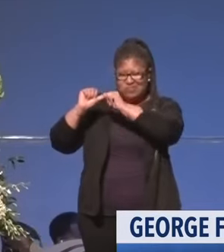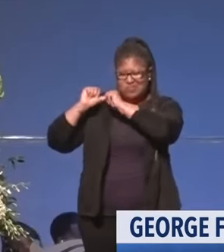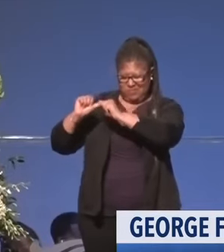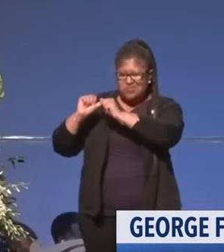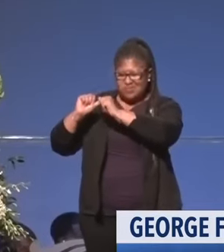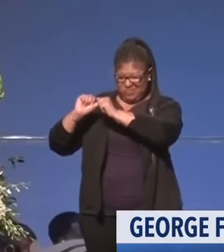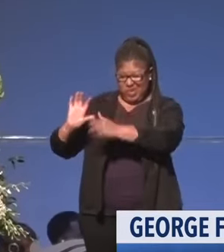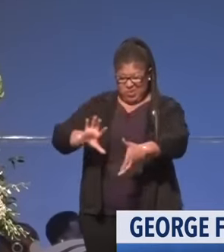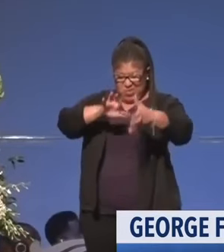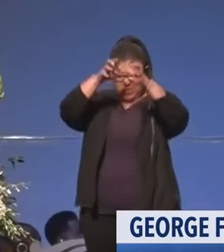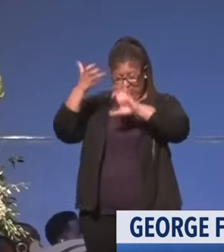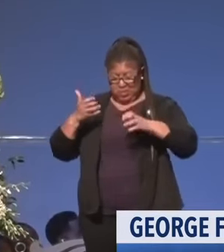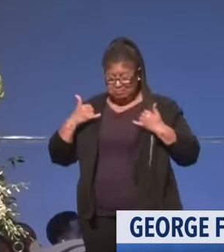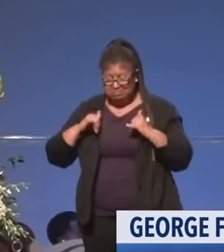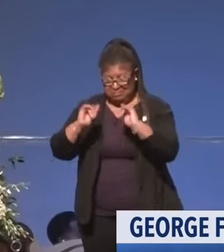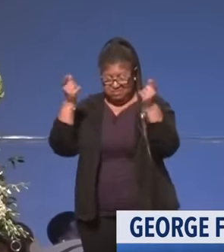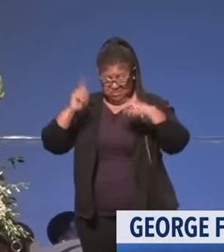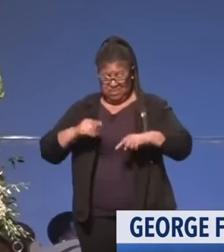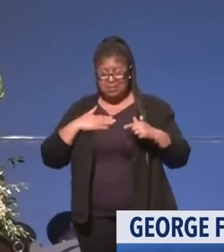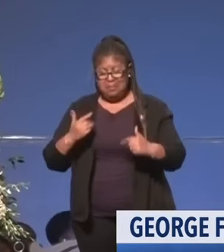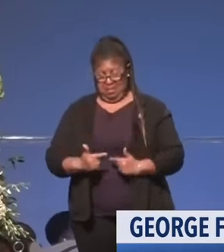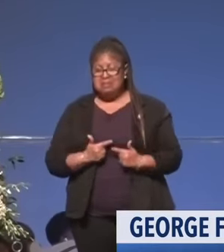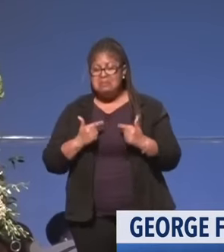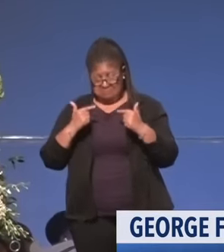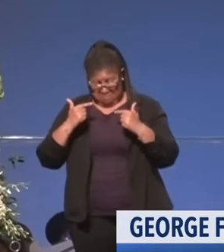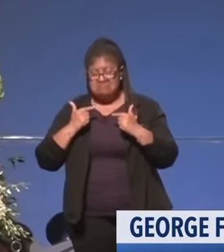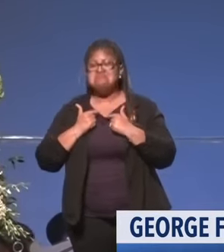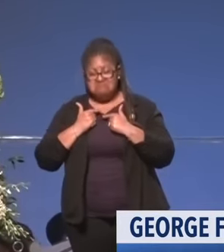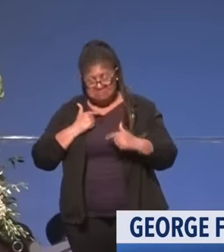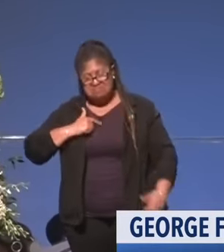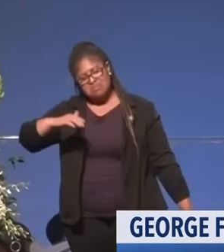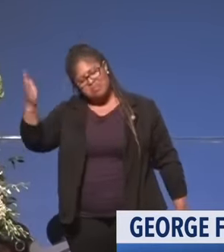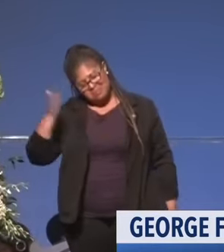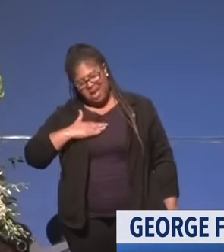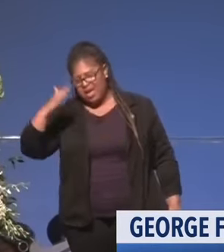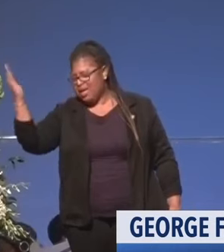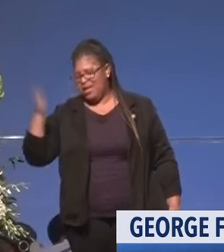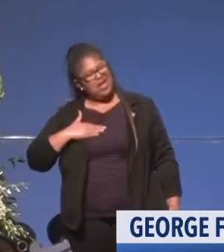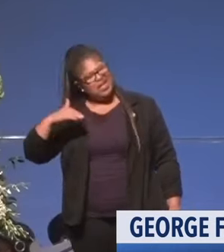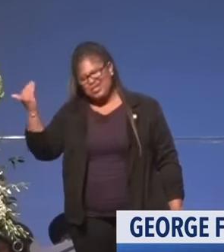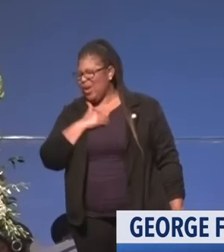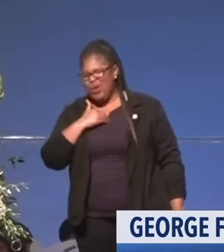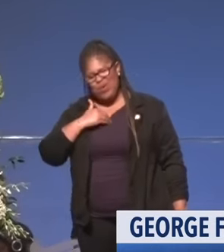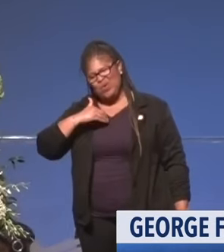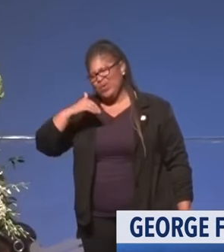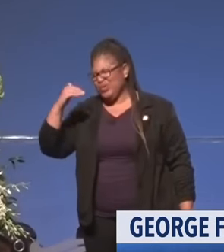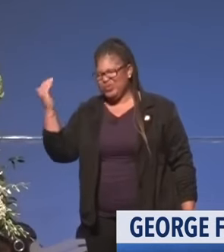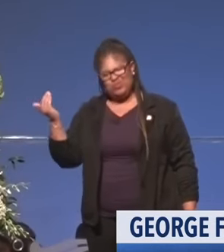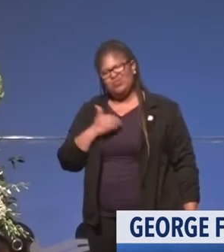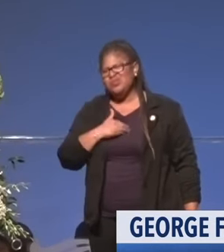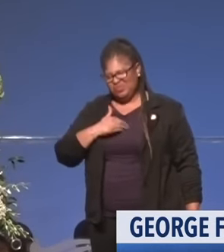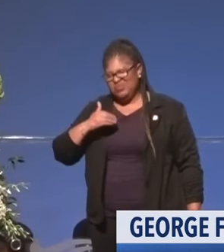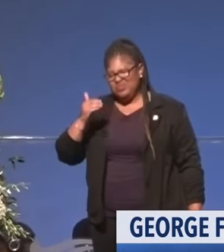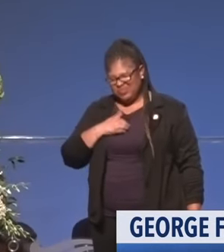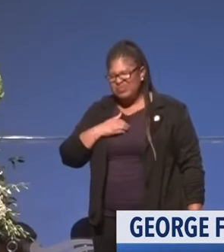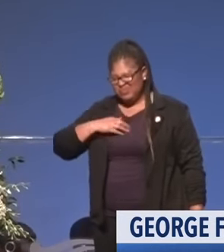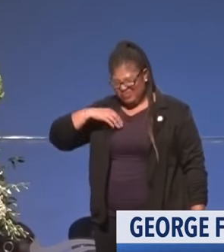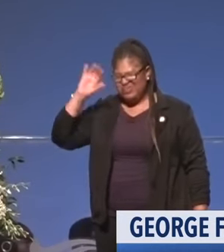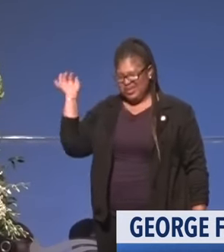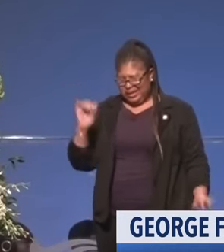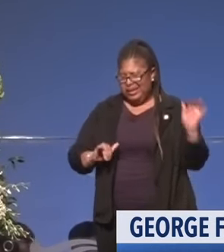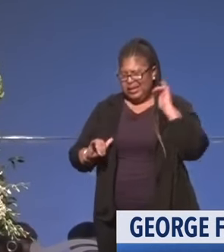keep on blowing in my life. Yeah. Yeah. My soul has